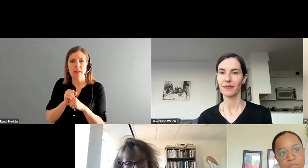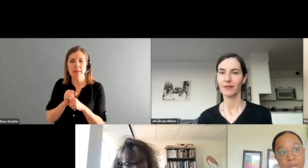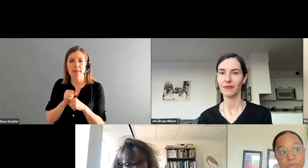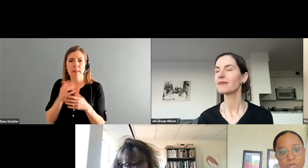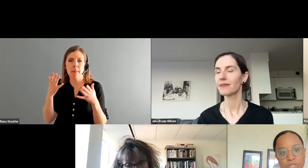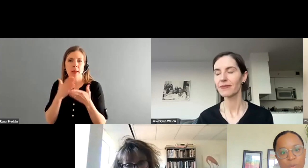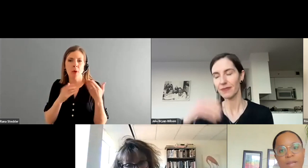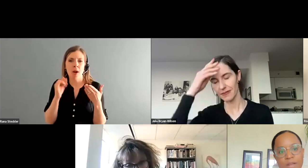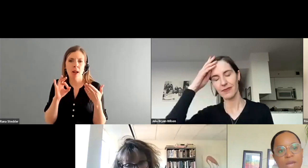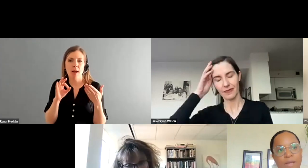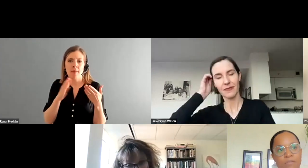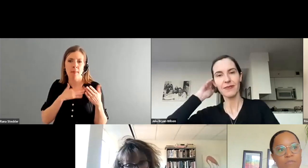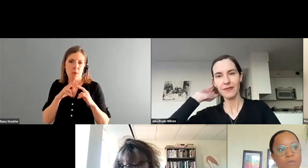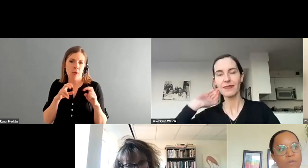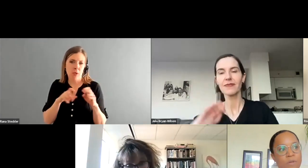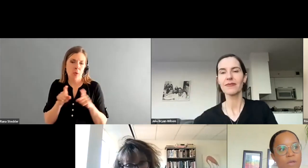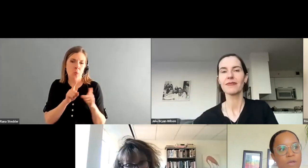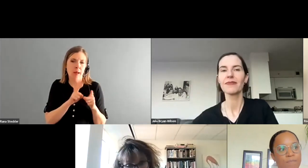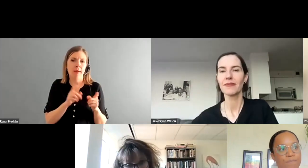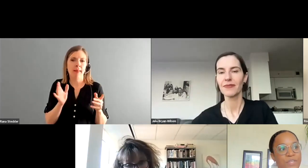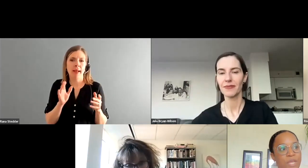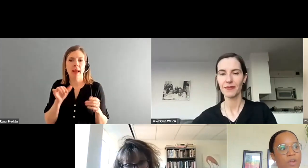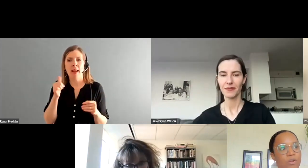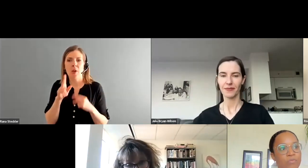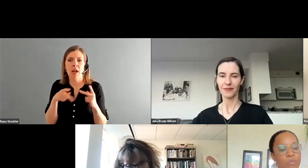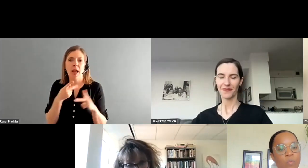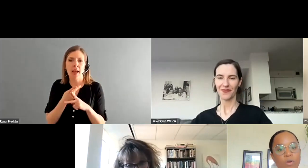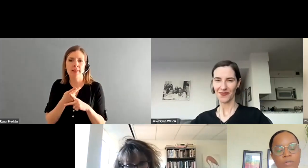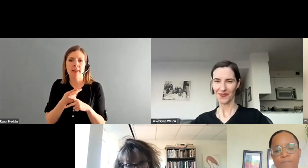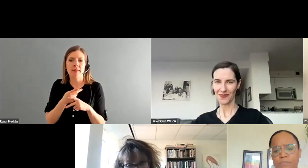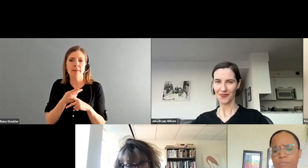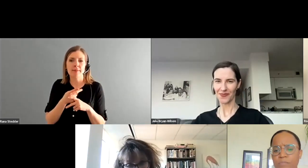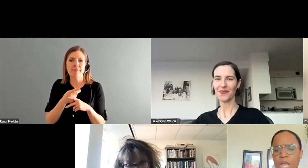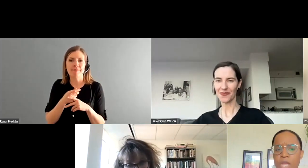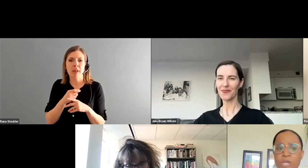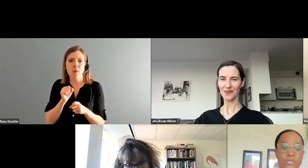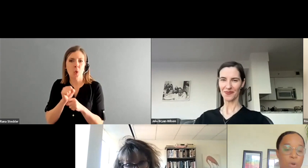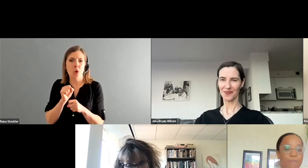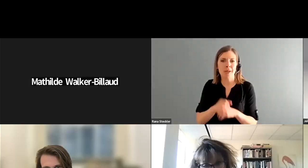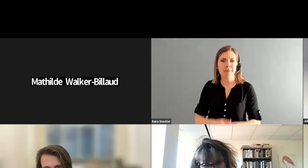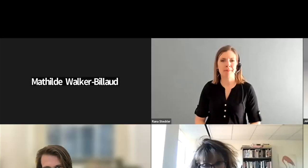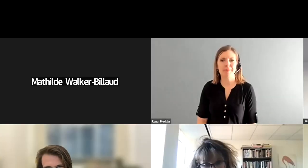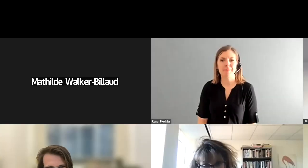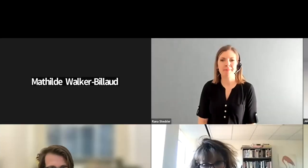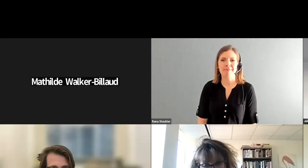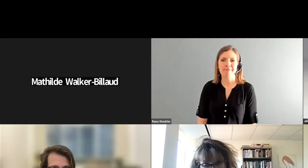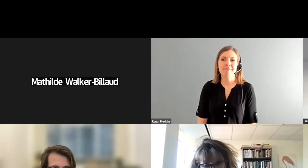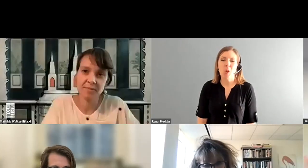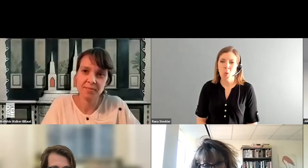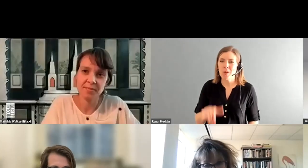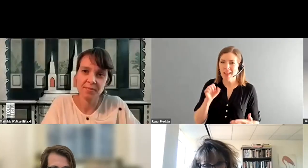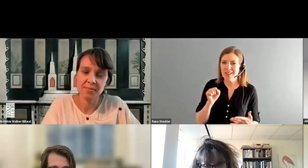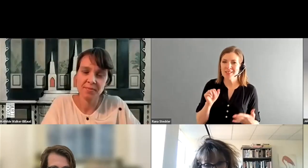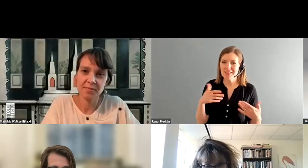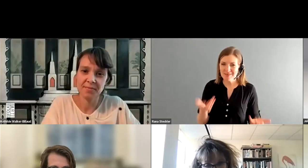of my research as well, another kind of care work. So yes, I mean, that's